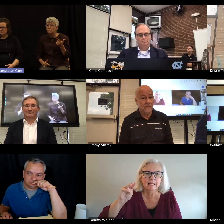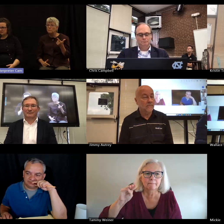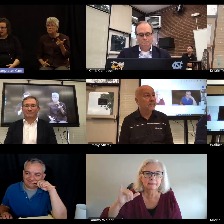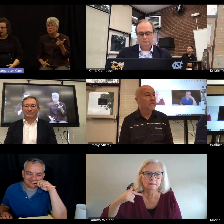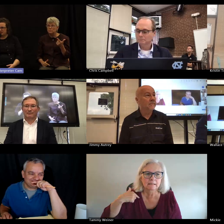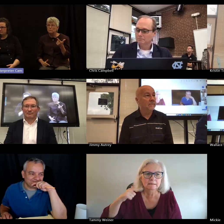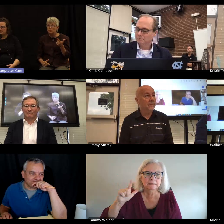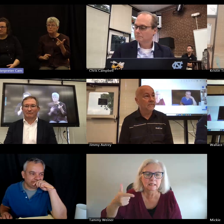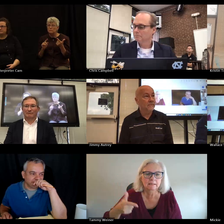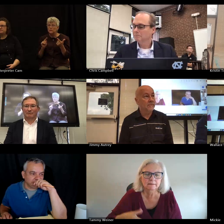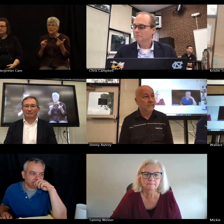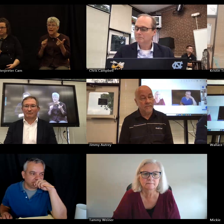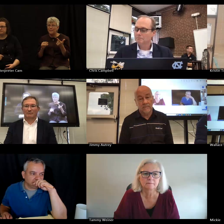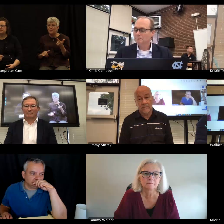Tammy. This is Tammy.